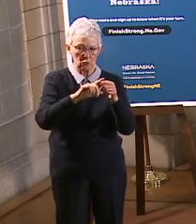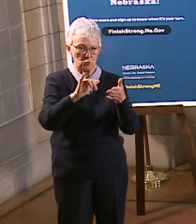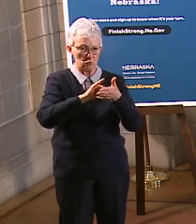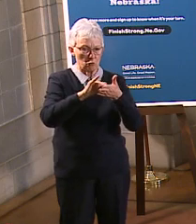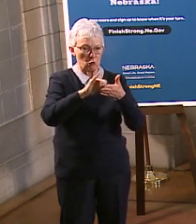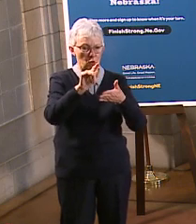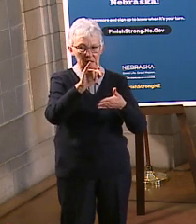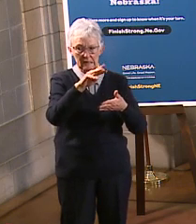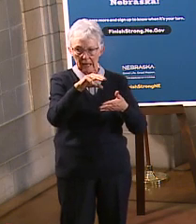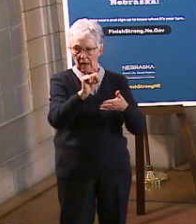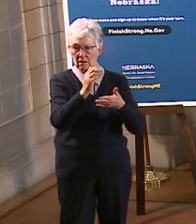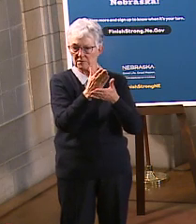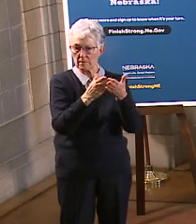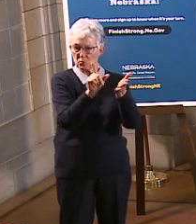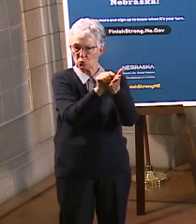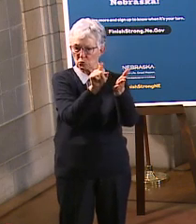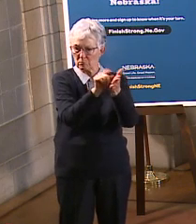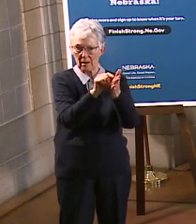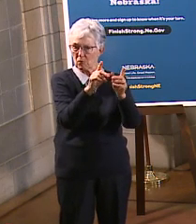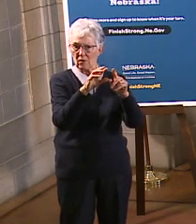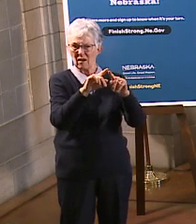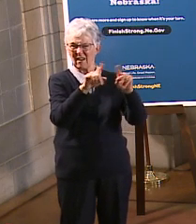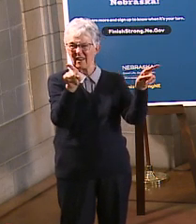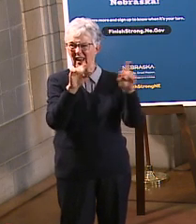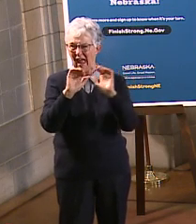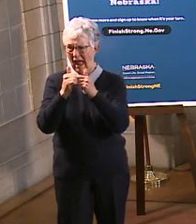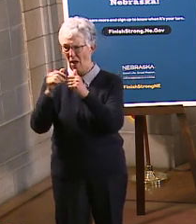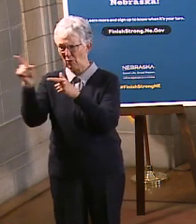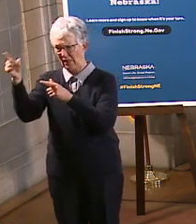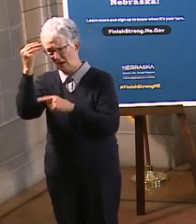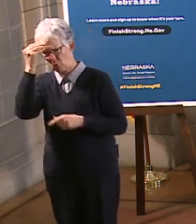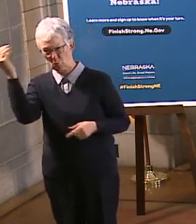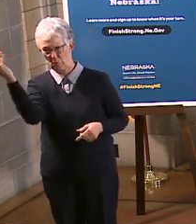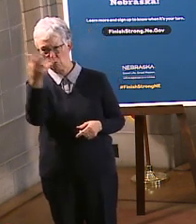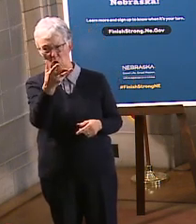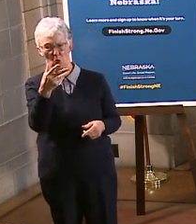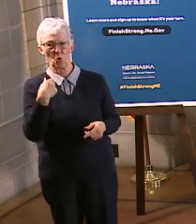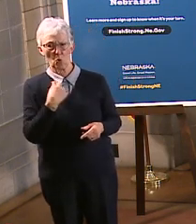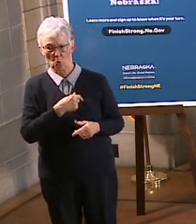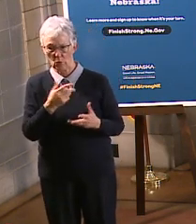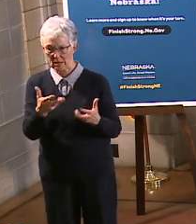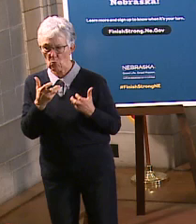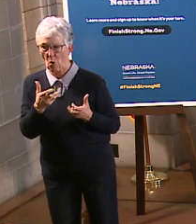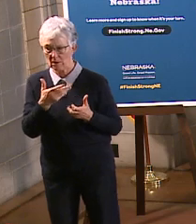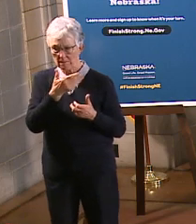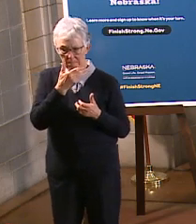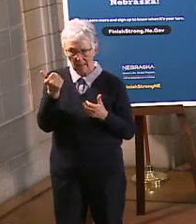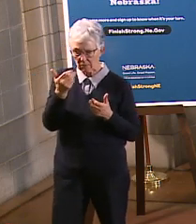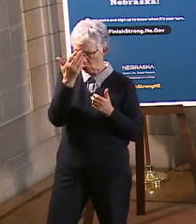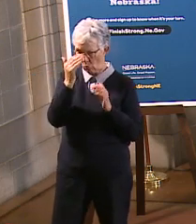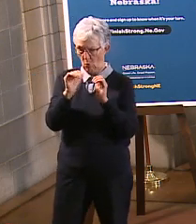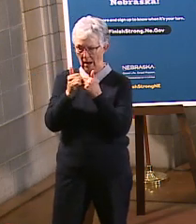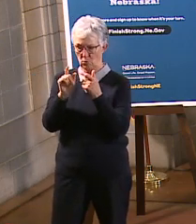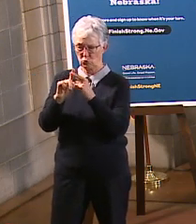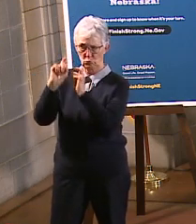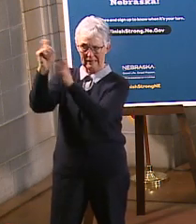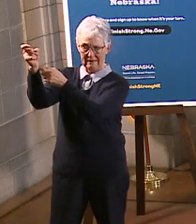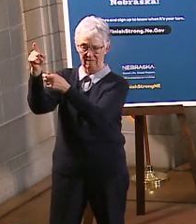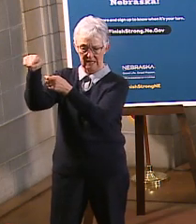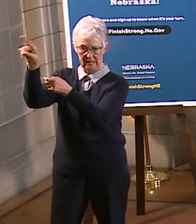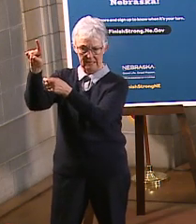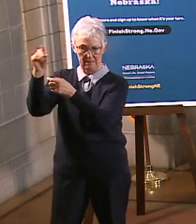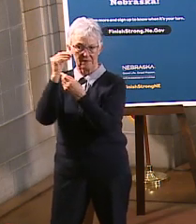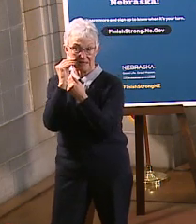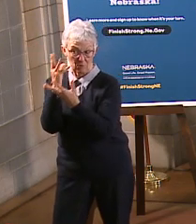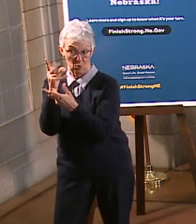regard to how they're doing their data reporting so that we can do a better job of giving them data and how their data is working out, trying to close that